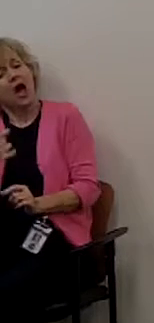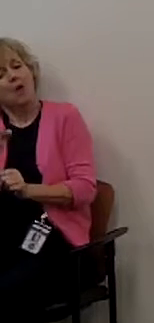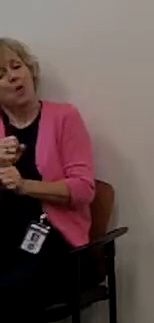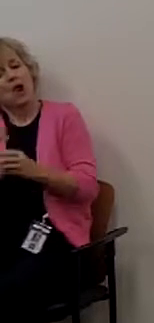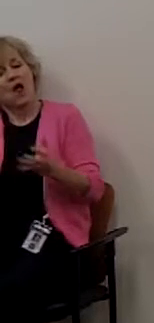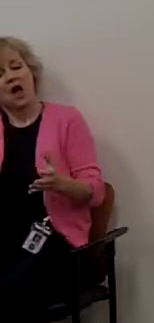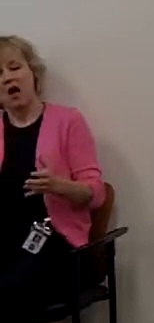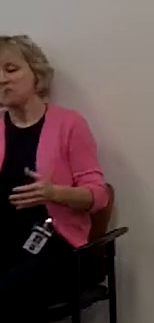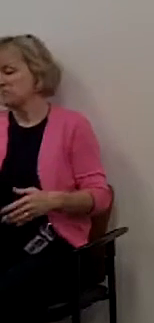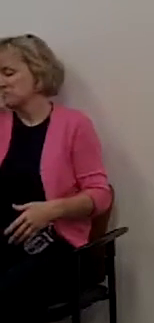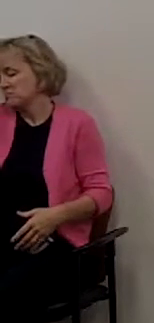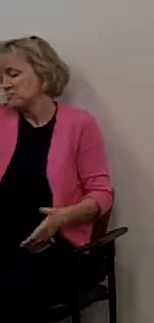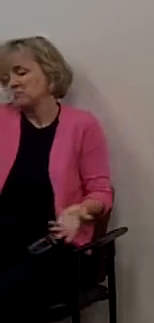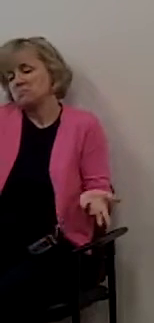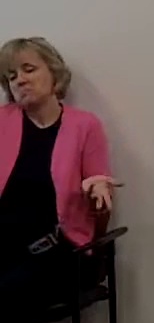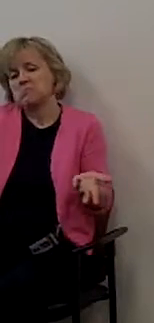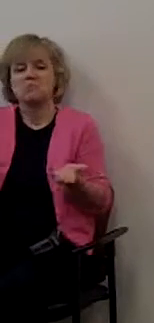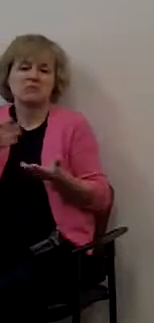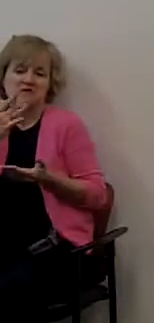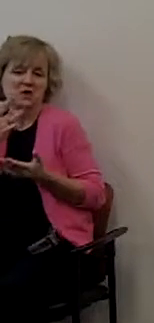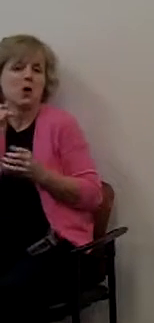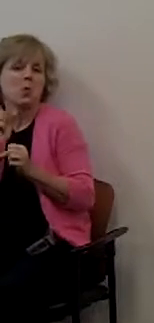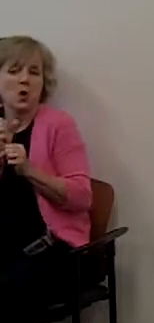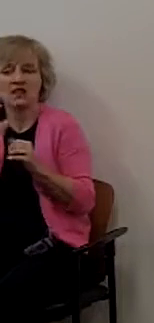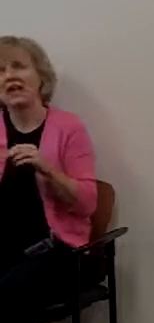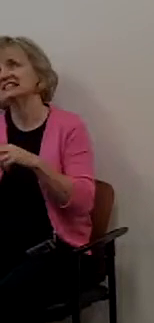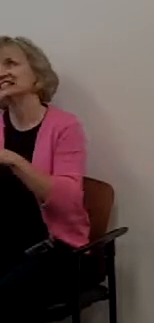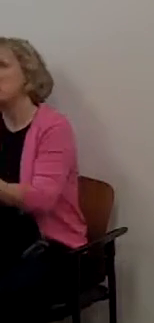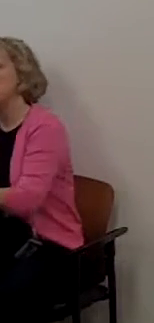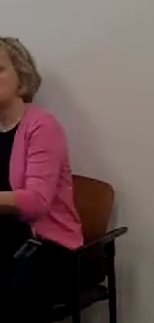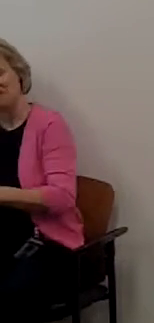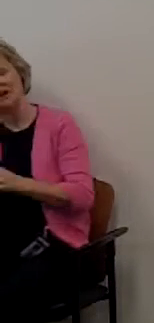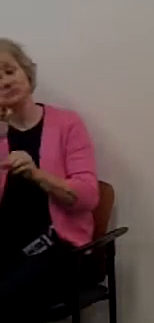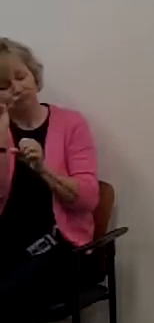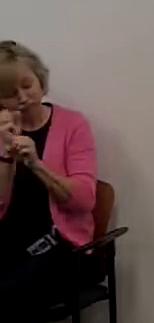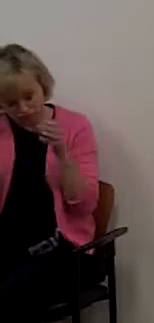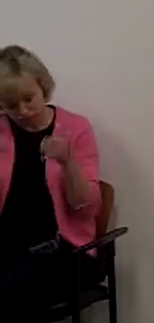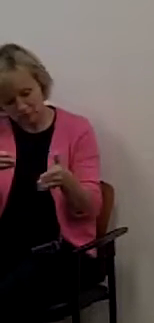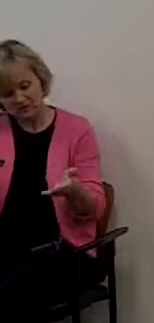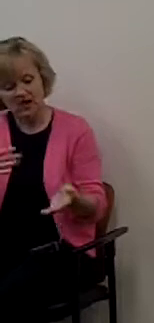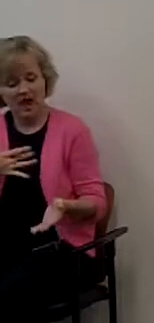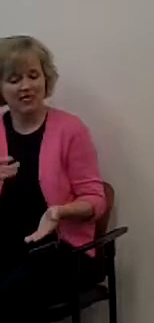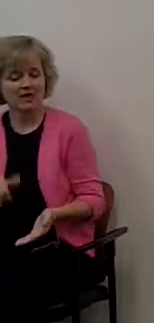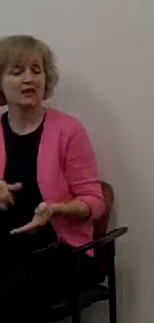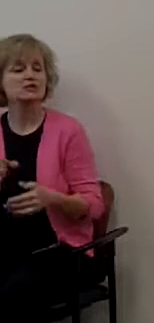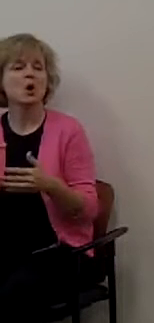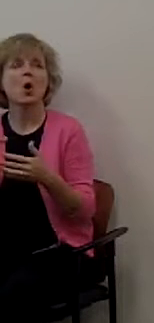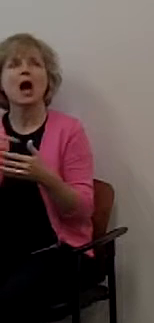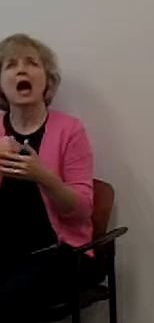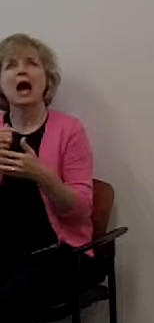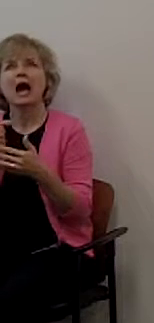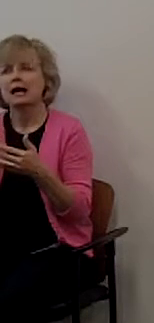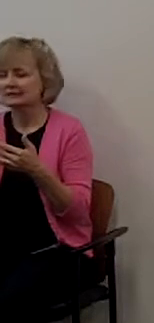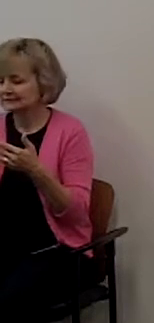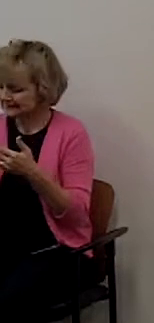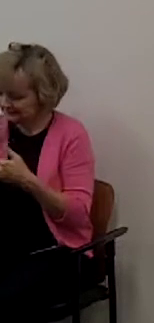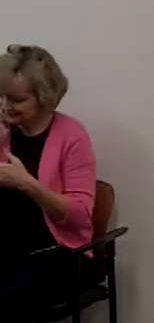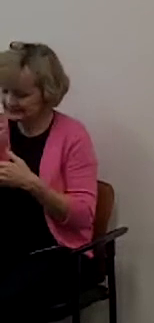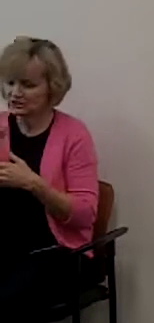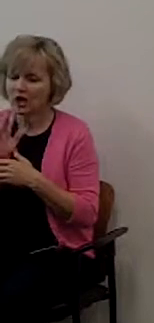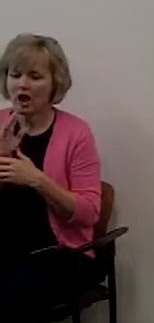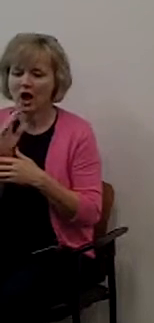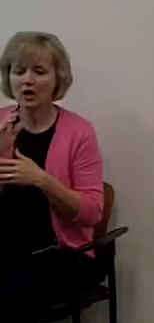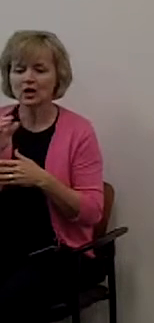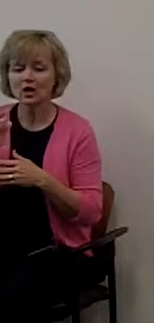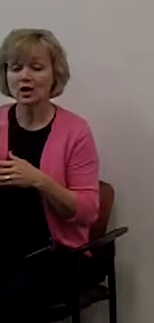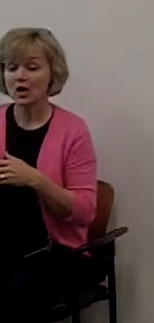bother me at all. I'd rather be doing something all week than sitting at home. And I actually talked to the owner of the business